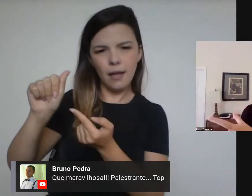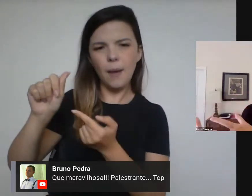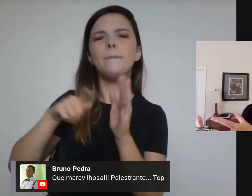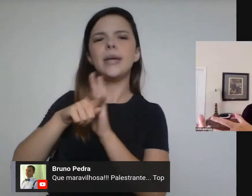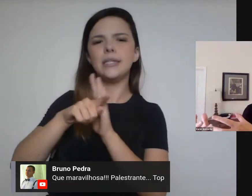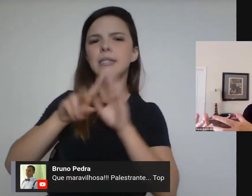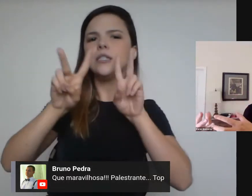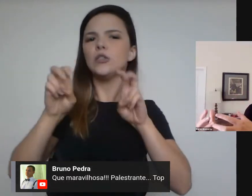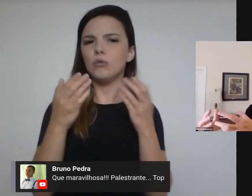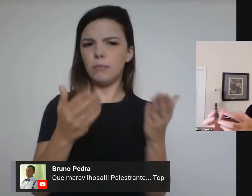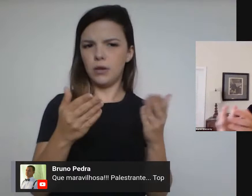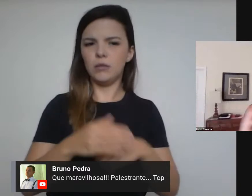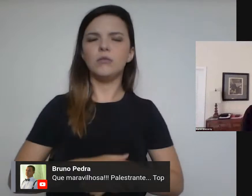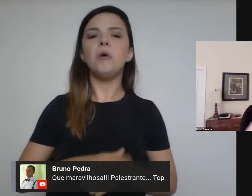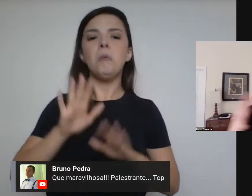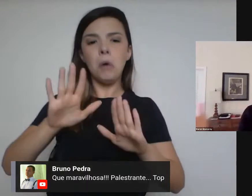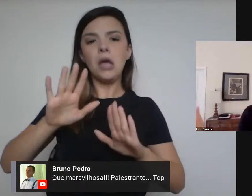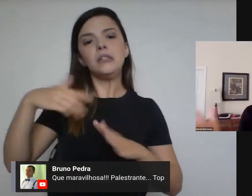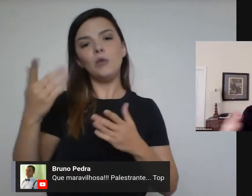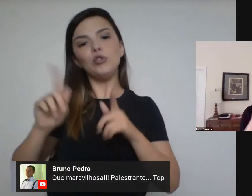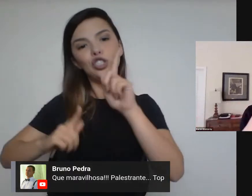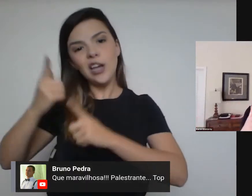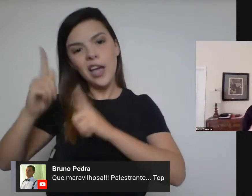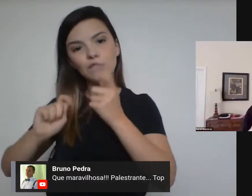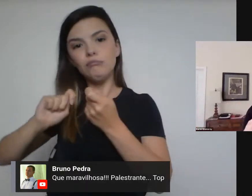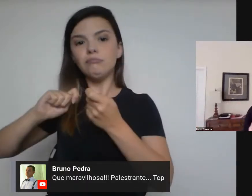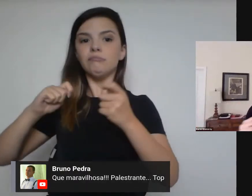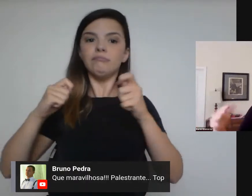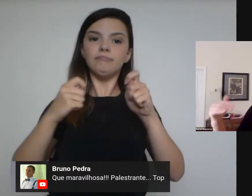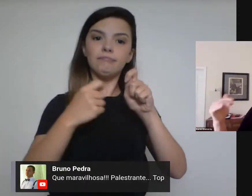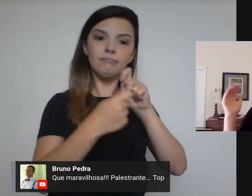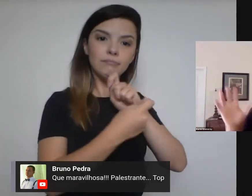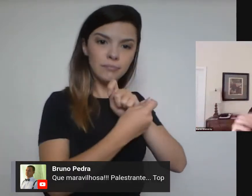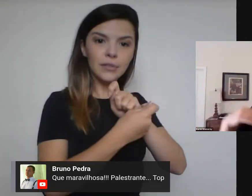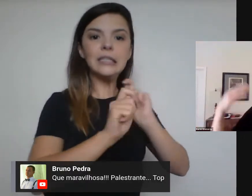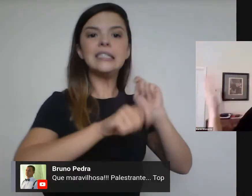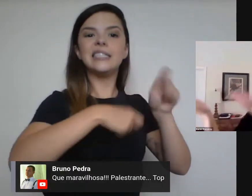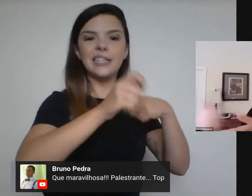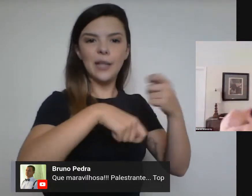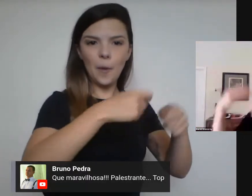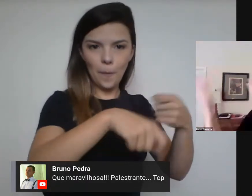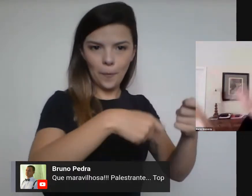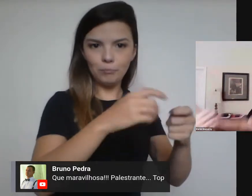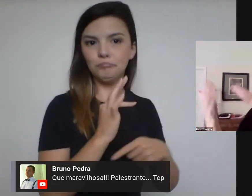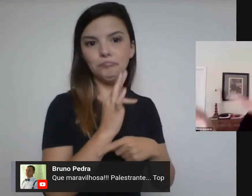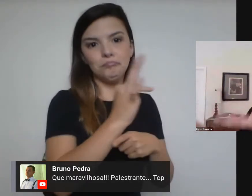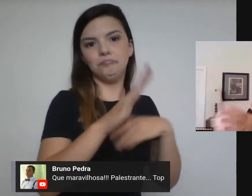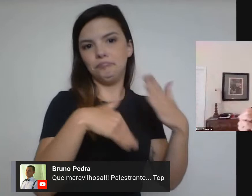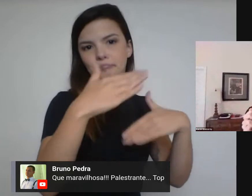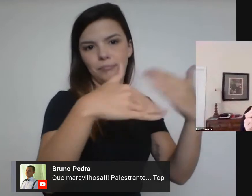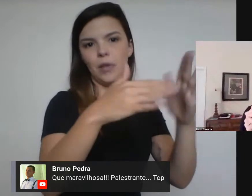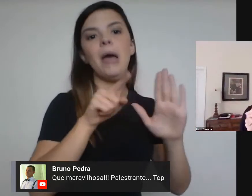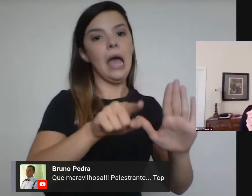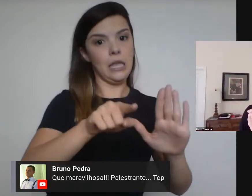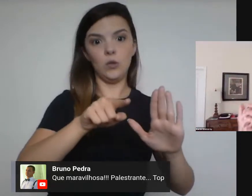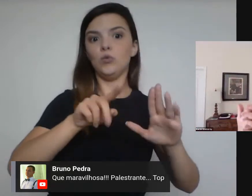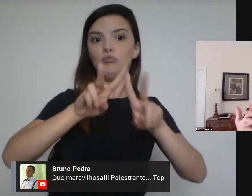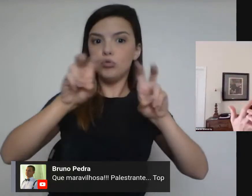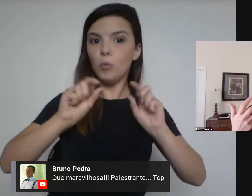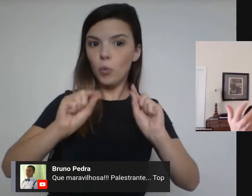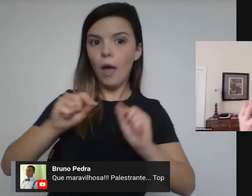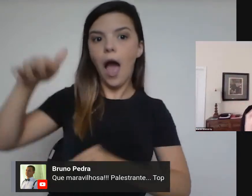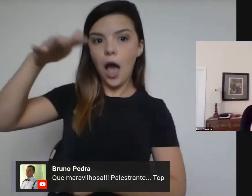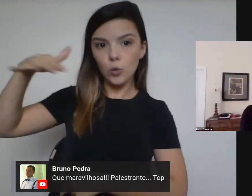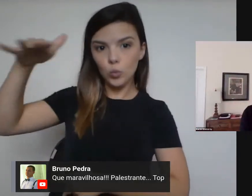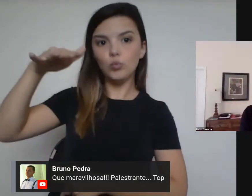lexical signs. And what is that process? How do you go? This is looking, again, this is adults learning these, but